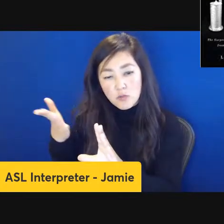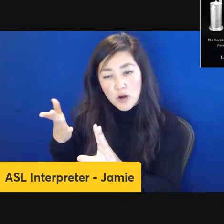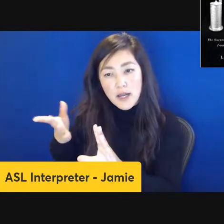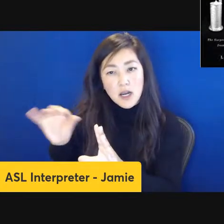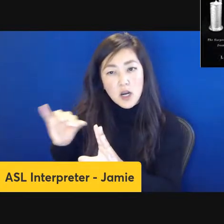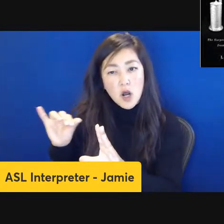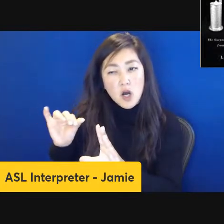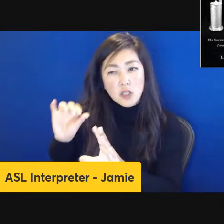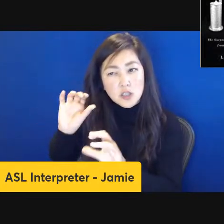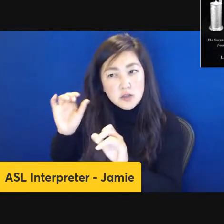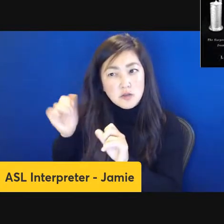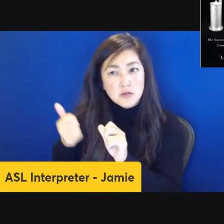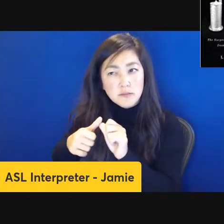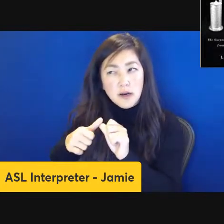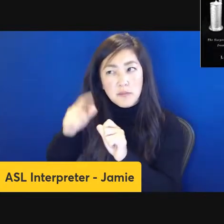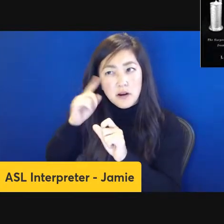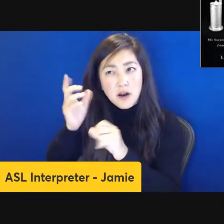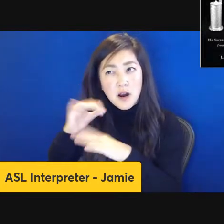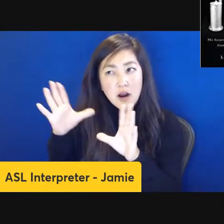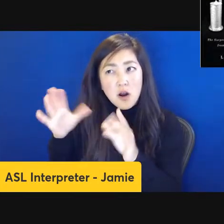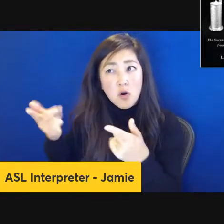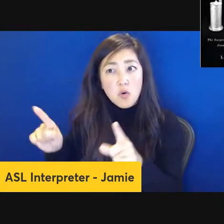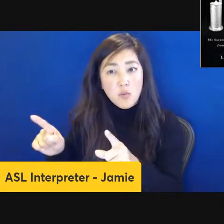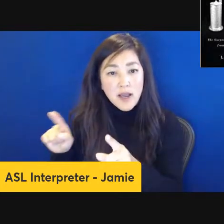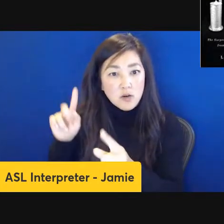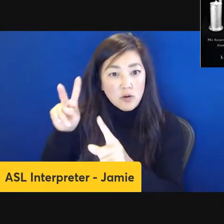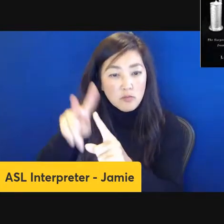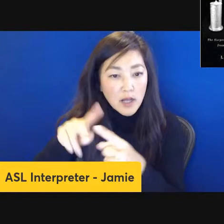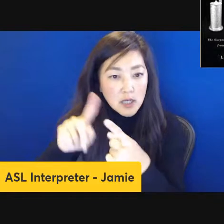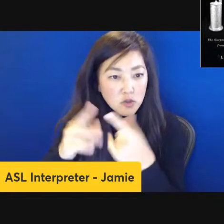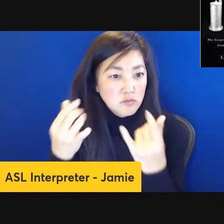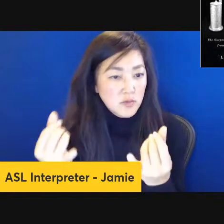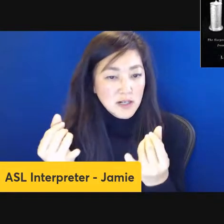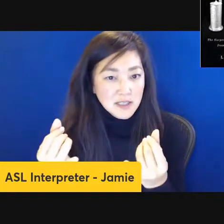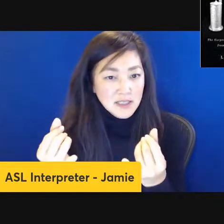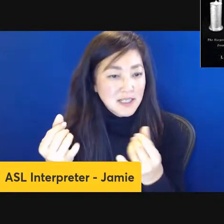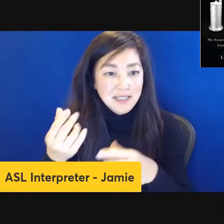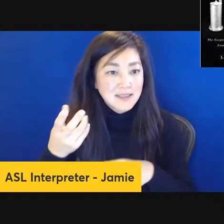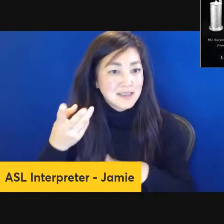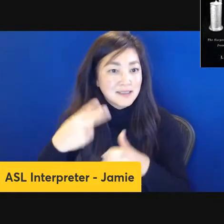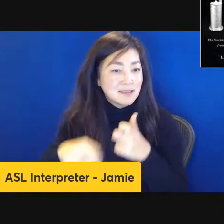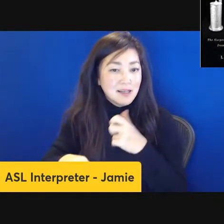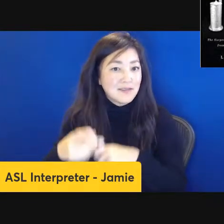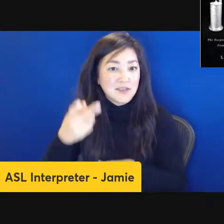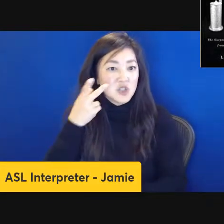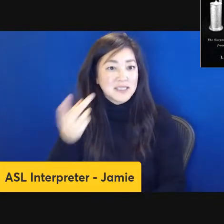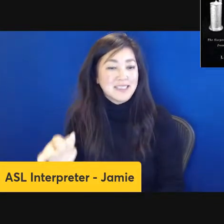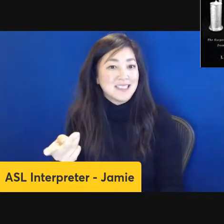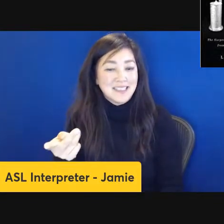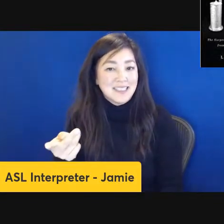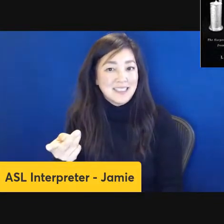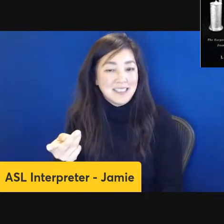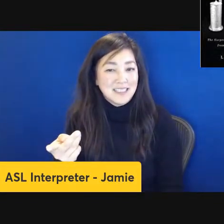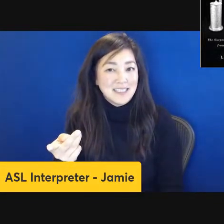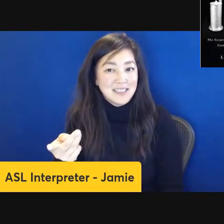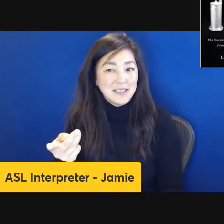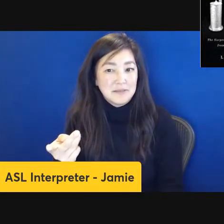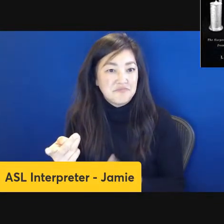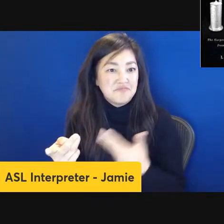reimagine when you're enmeshed in the present? It's very hard to see outside of